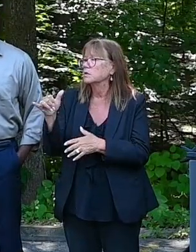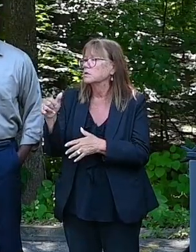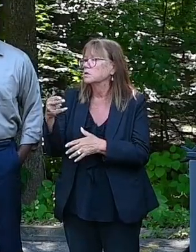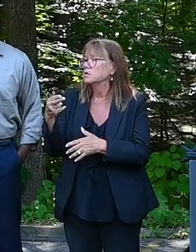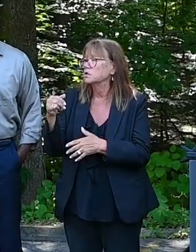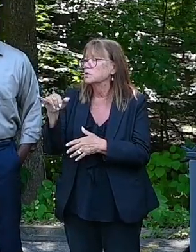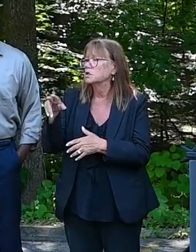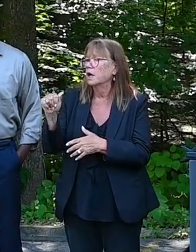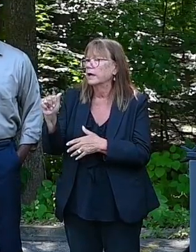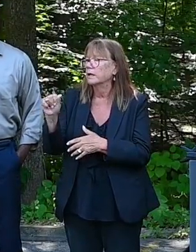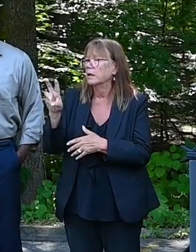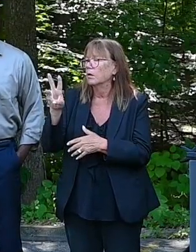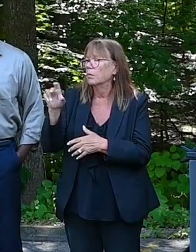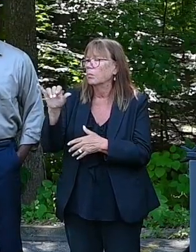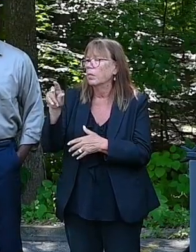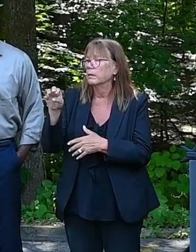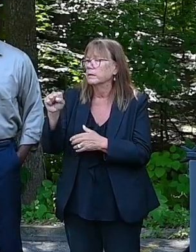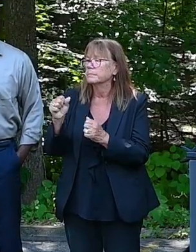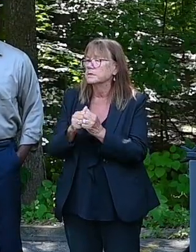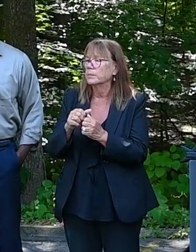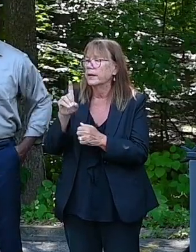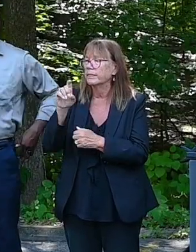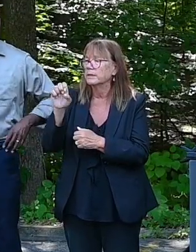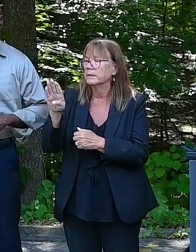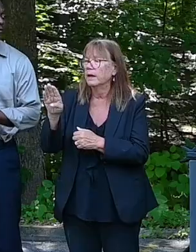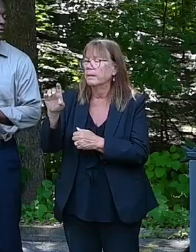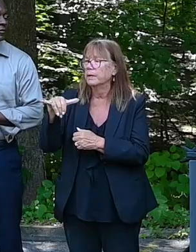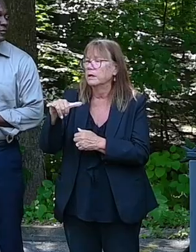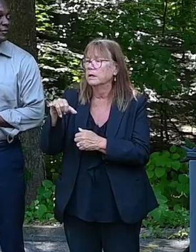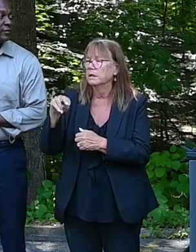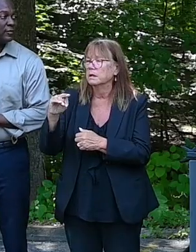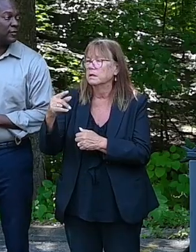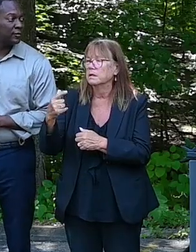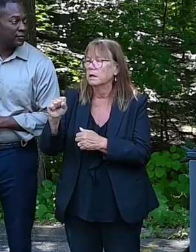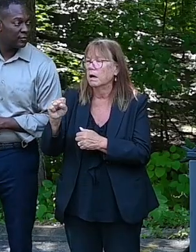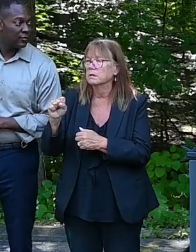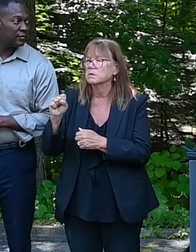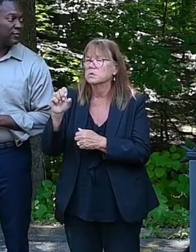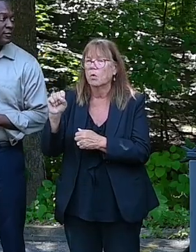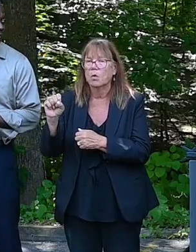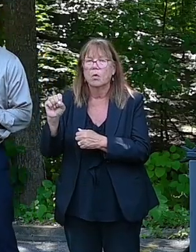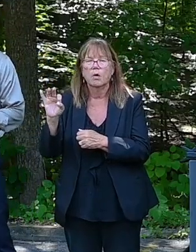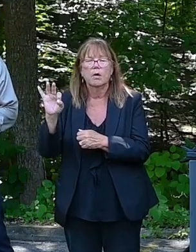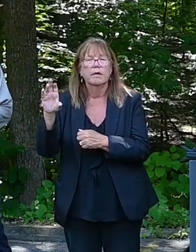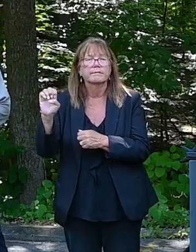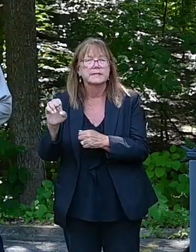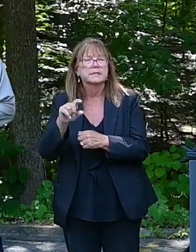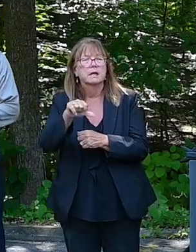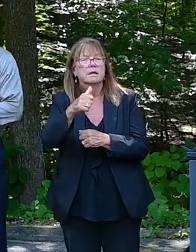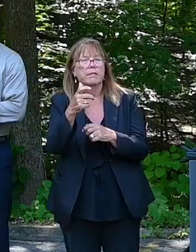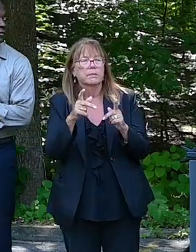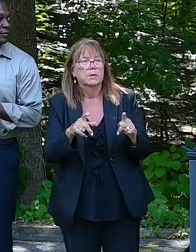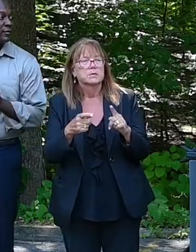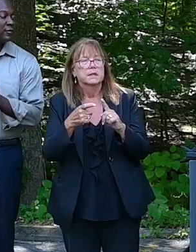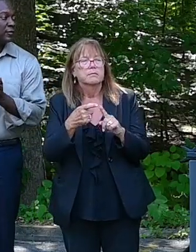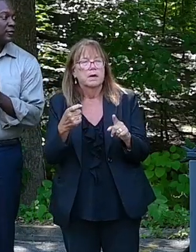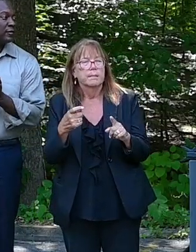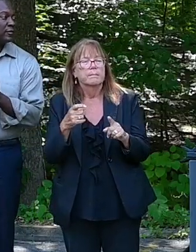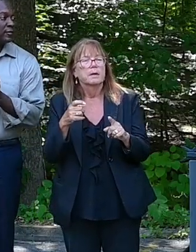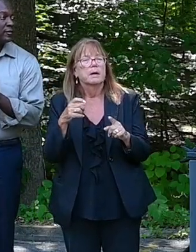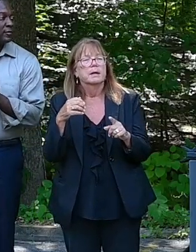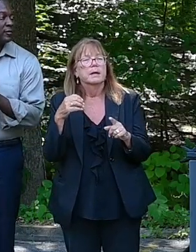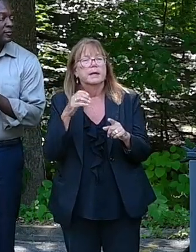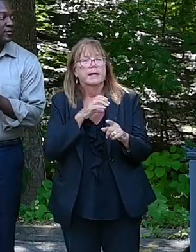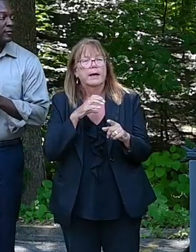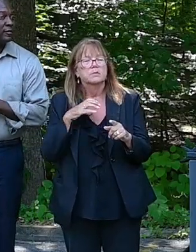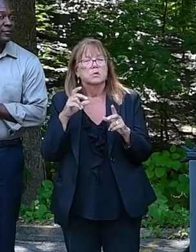Young's office, Mary Laituri with Councilmember Elizabeth Walsh's office. Thank you all for being here. To